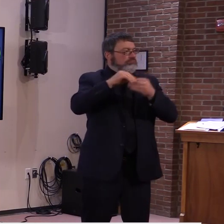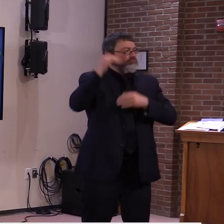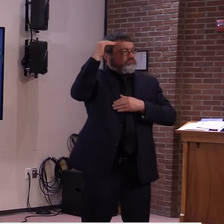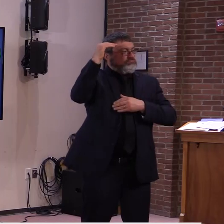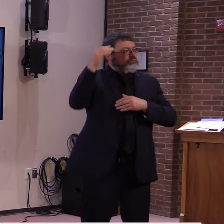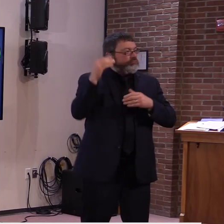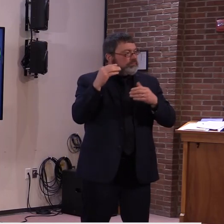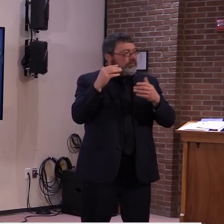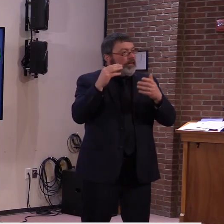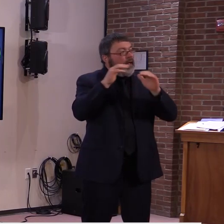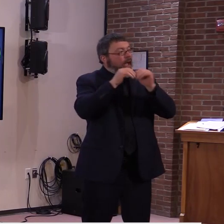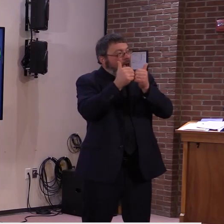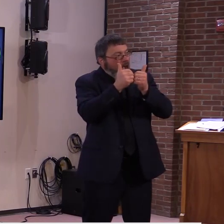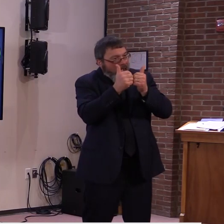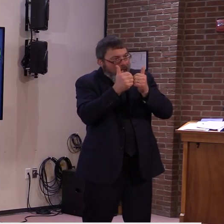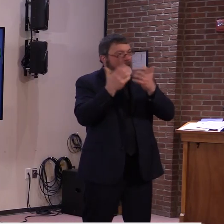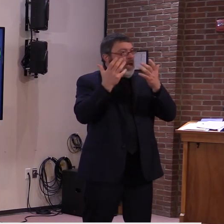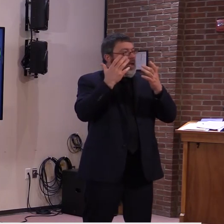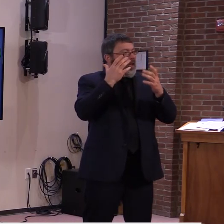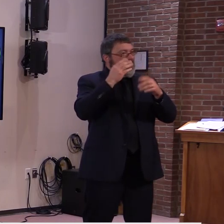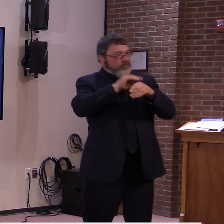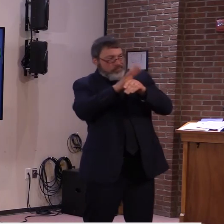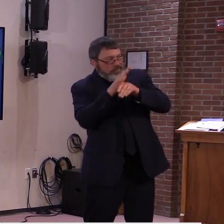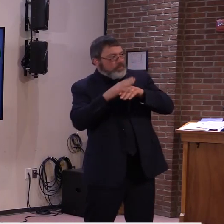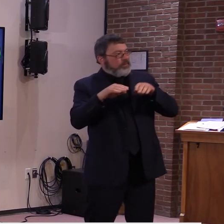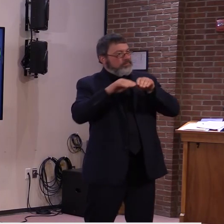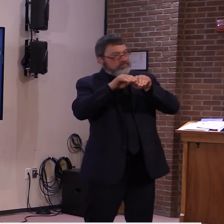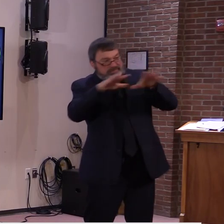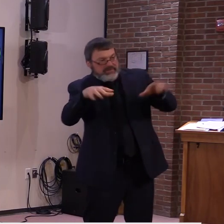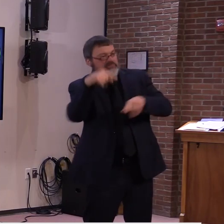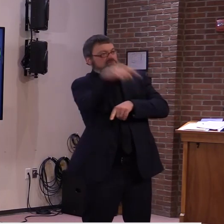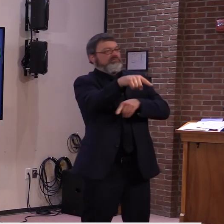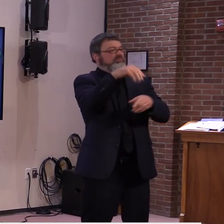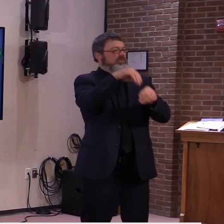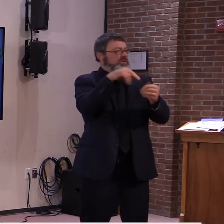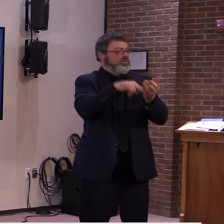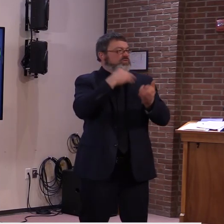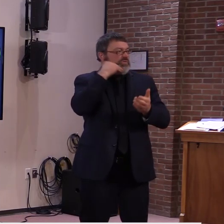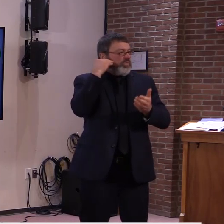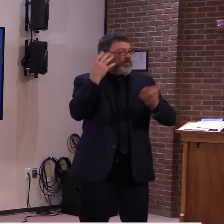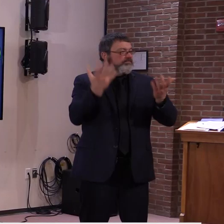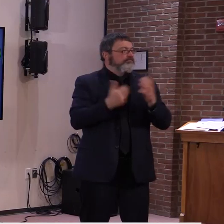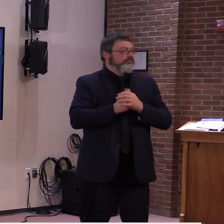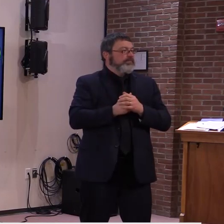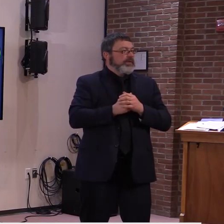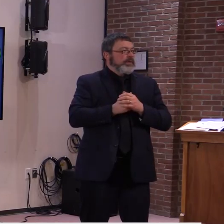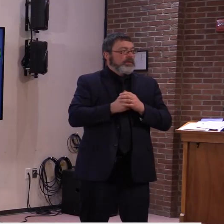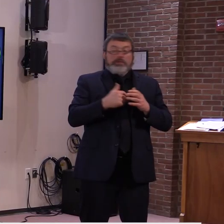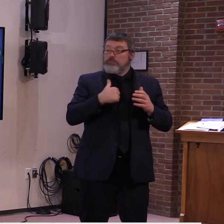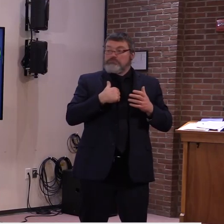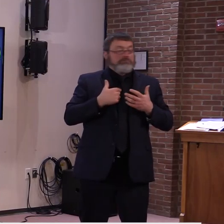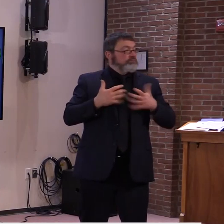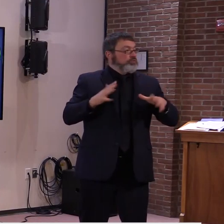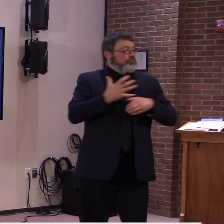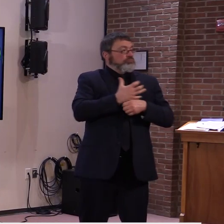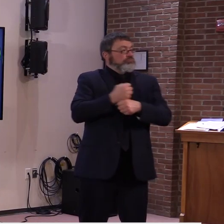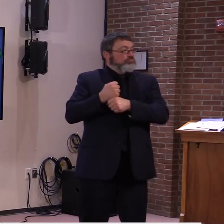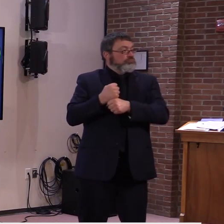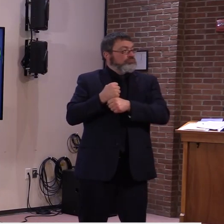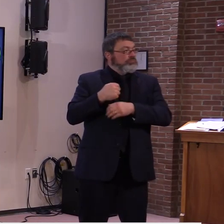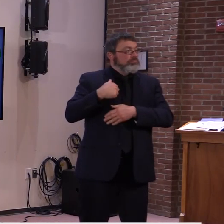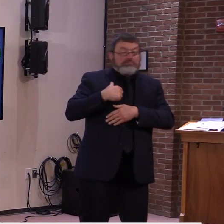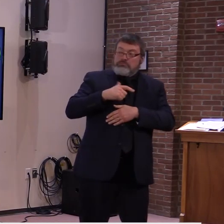more testing, more surveillance testing is necessary at this time. I'll turn it over to Secretary